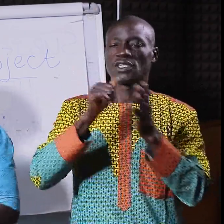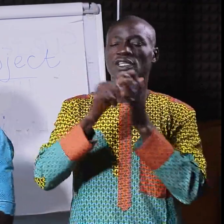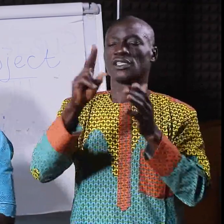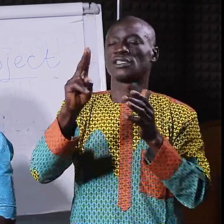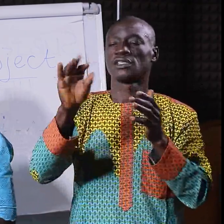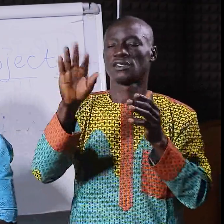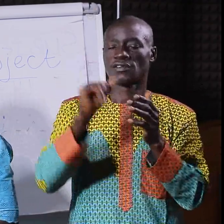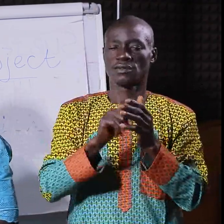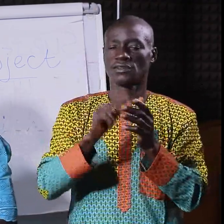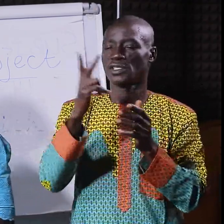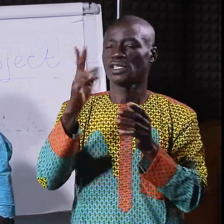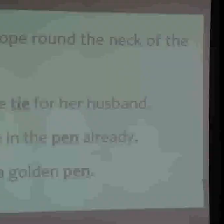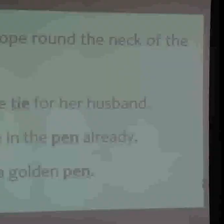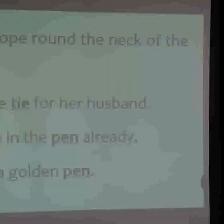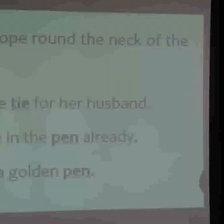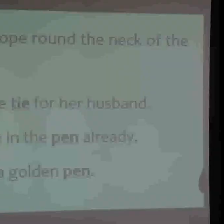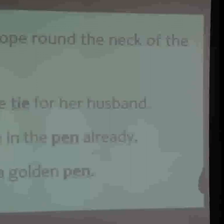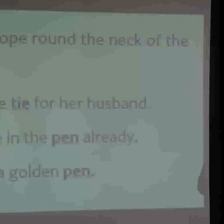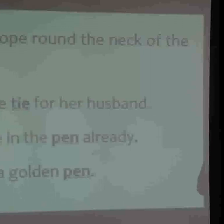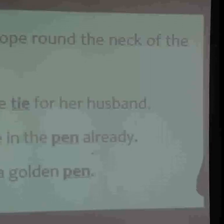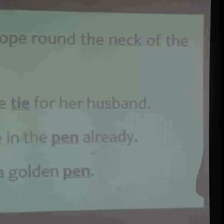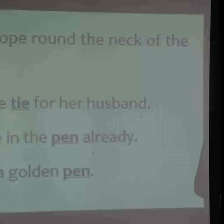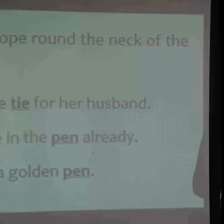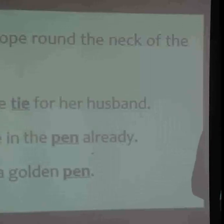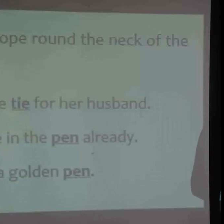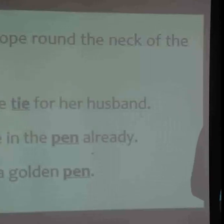verb. 3b. She will knot the